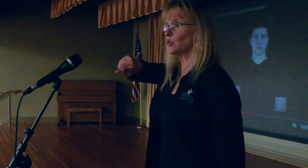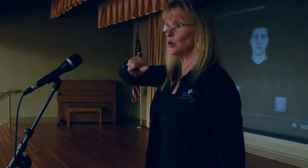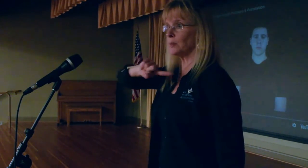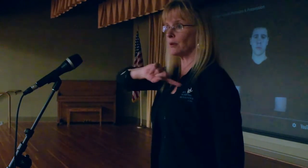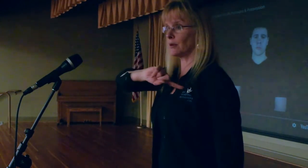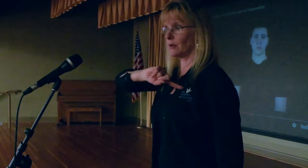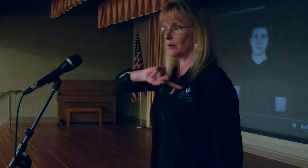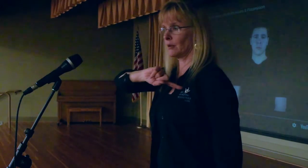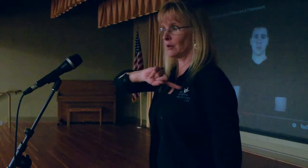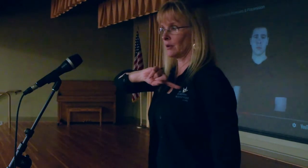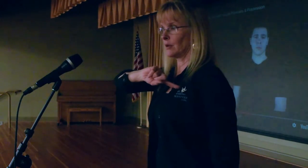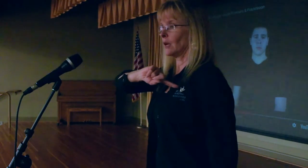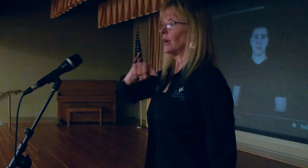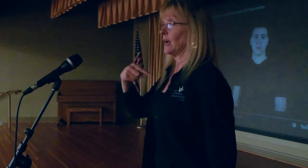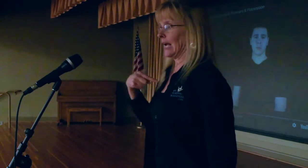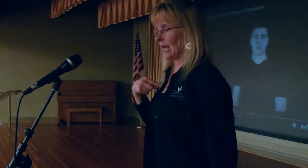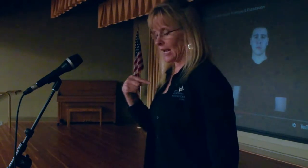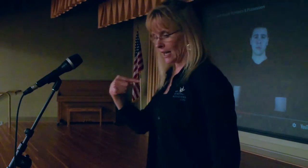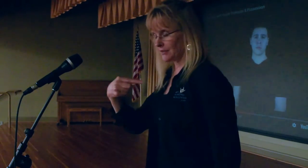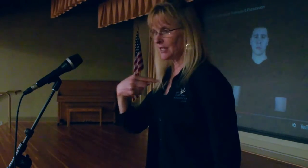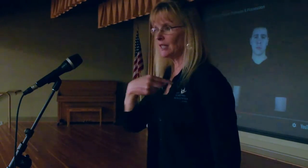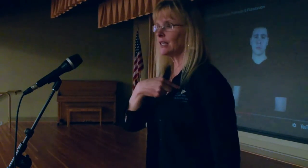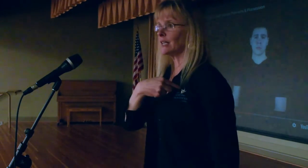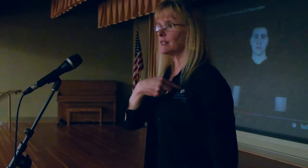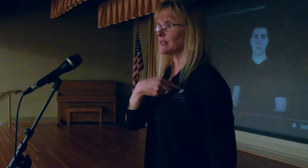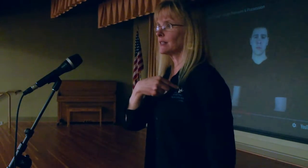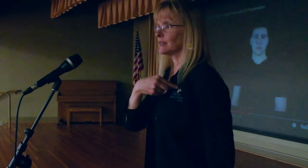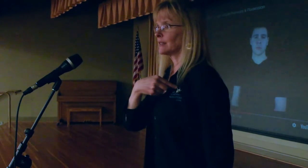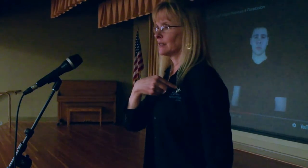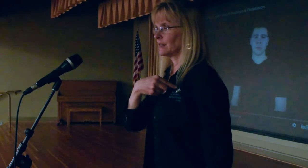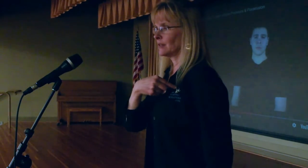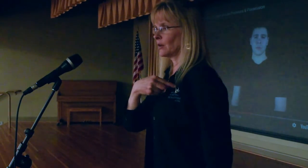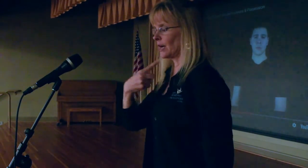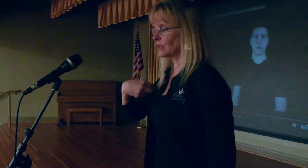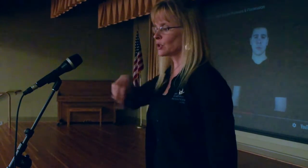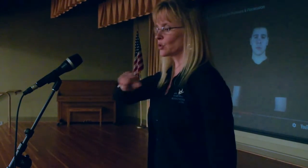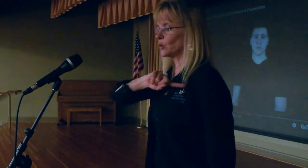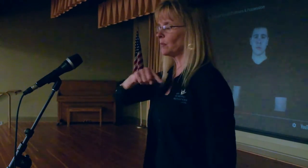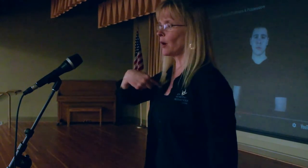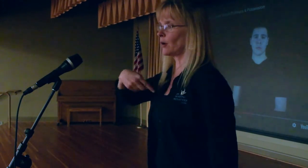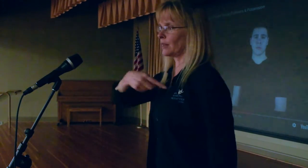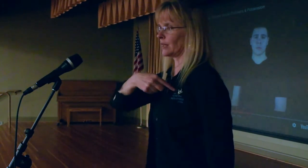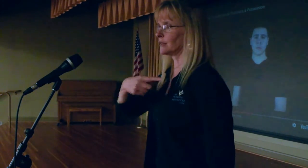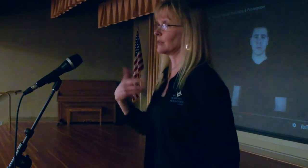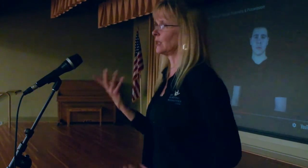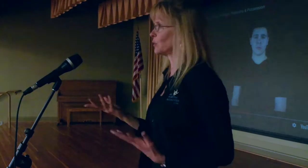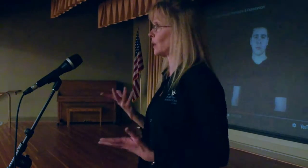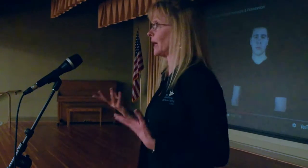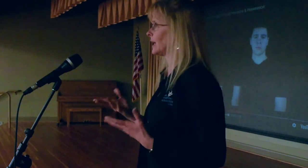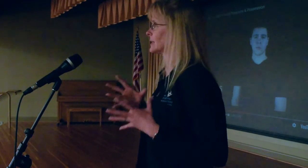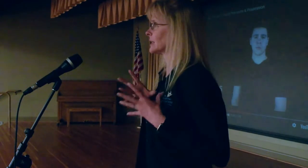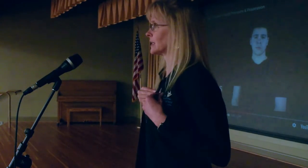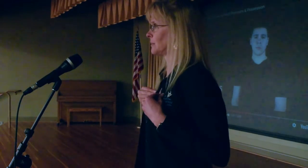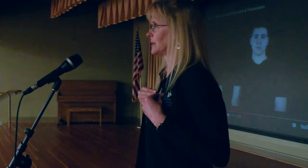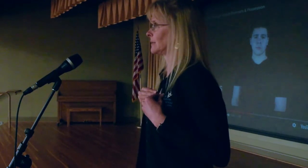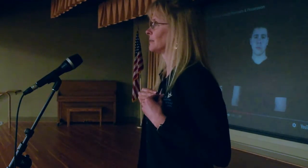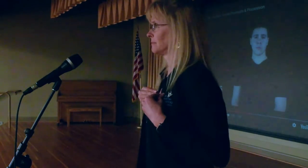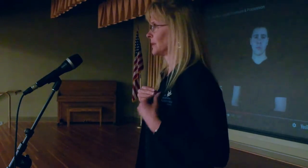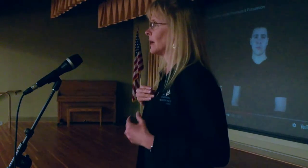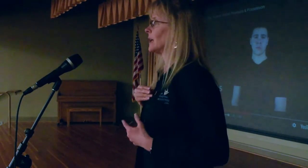swoop, and I've seen this. Okay, swoop or this. Either way is accepted.